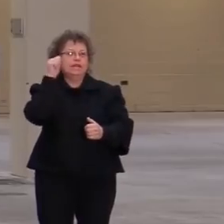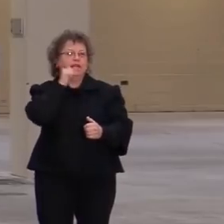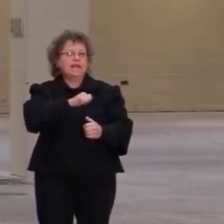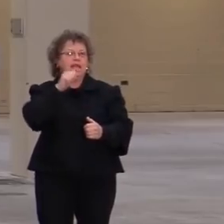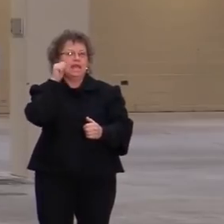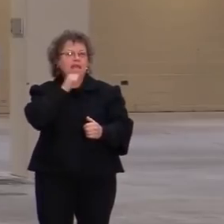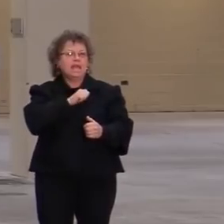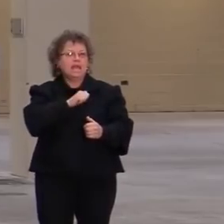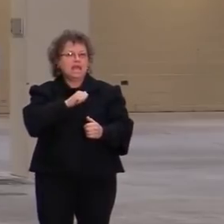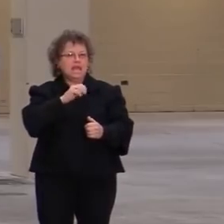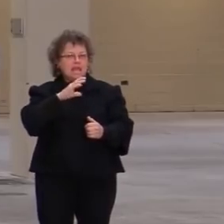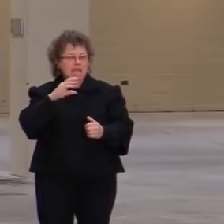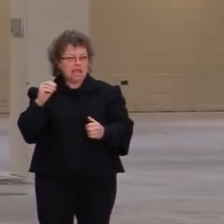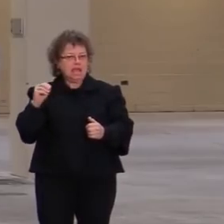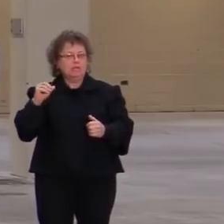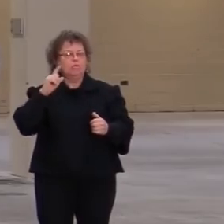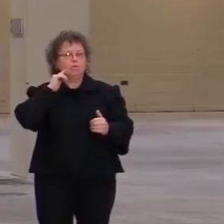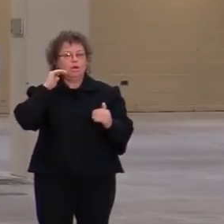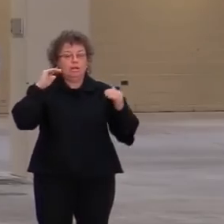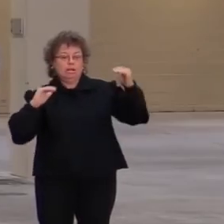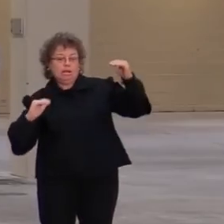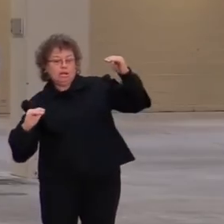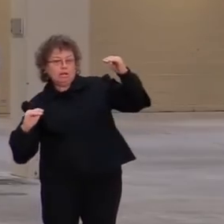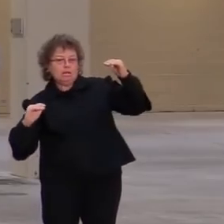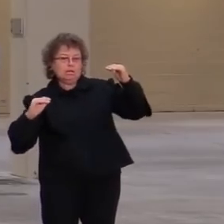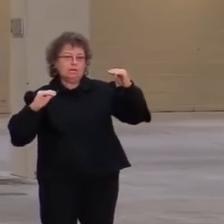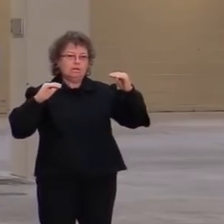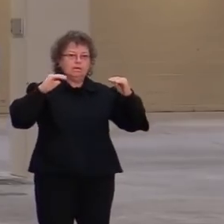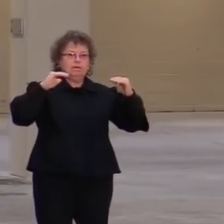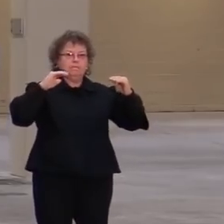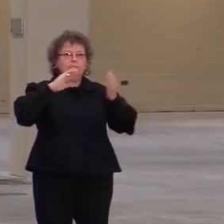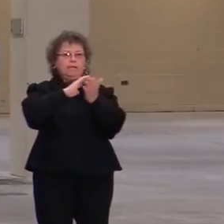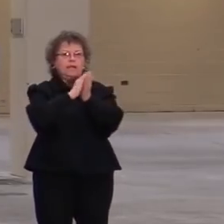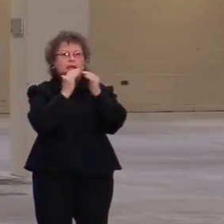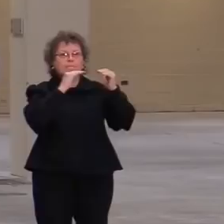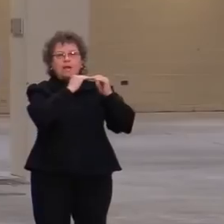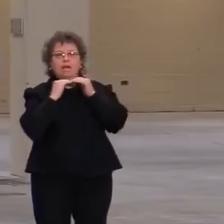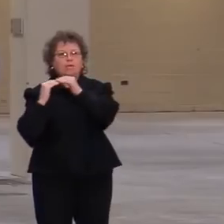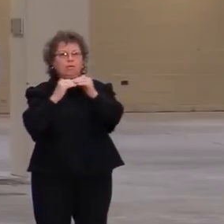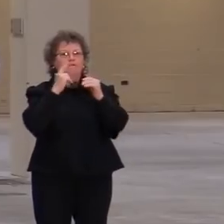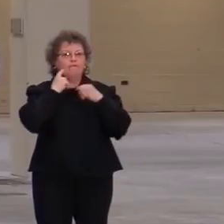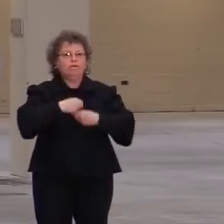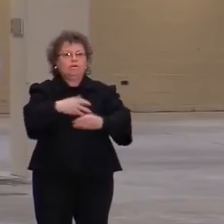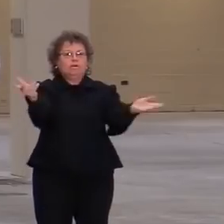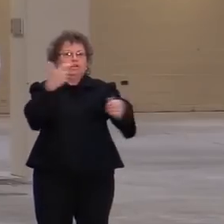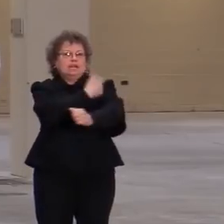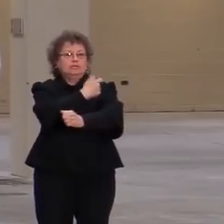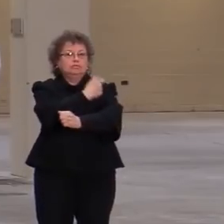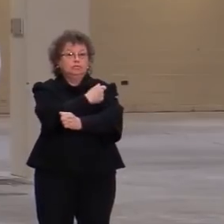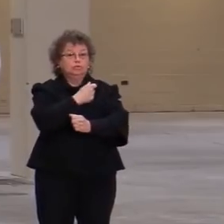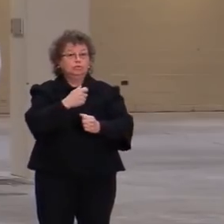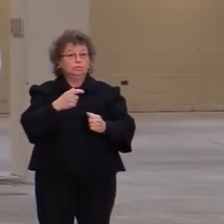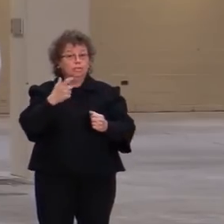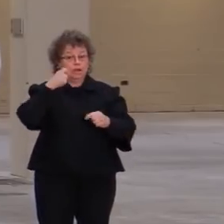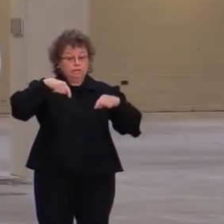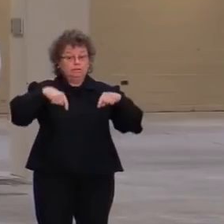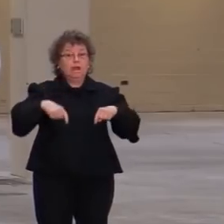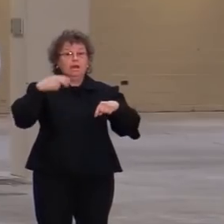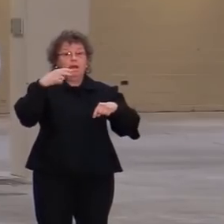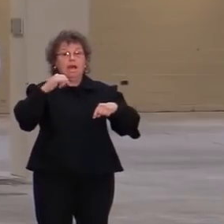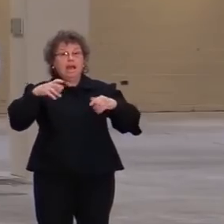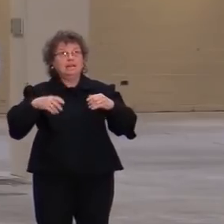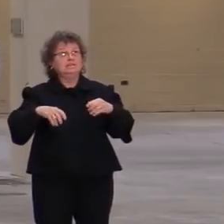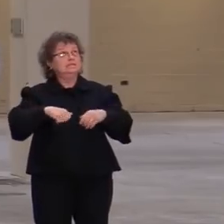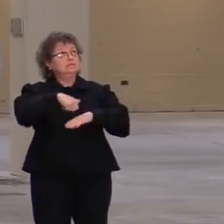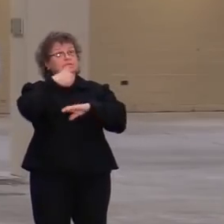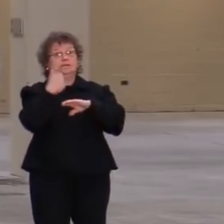center justice and equity in our distribution process. With the addition of this site, we